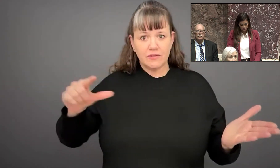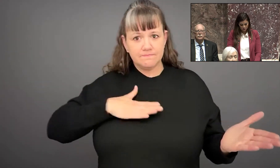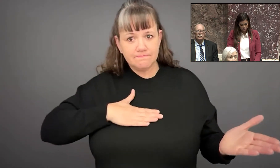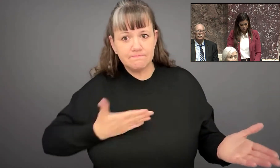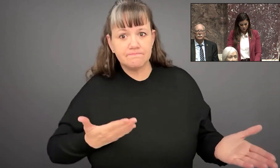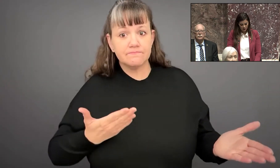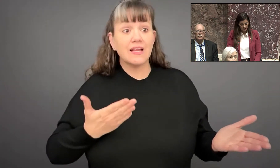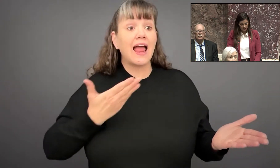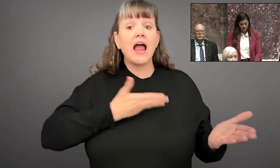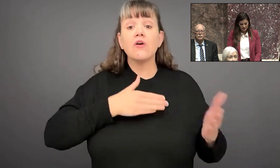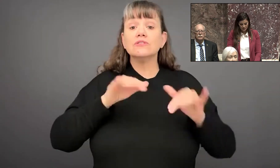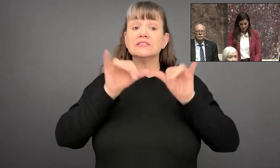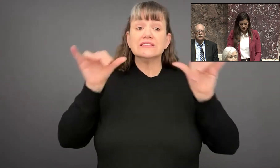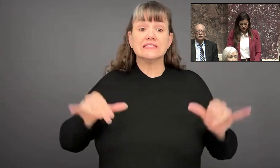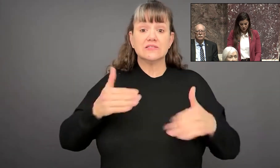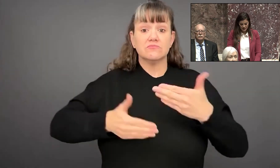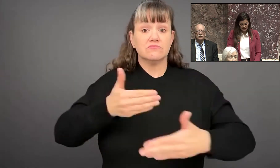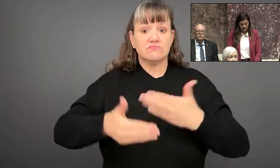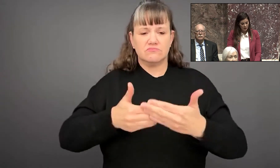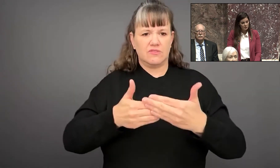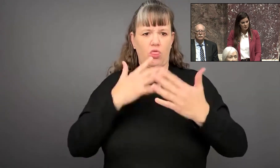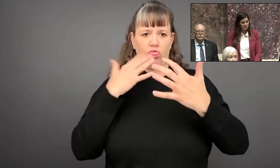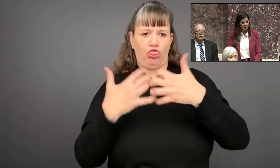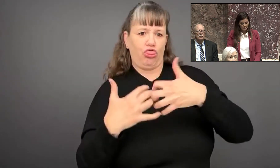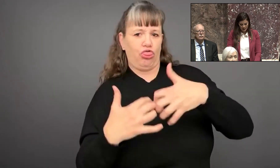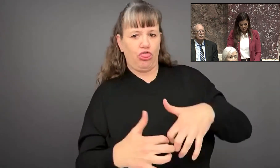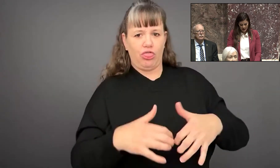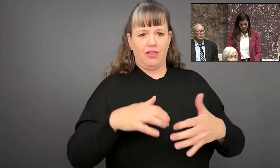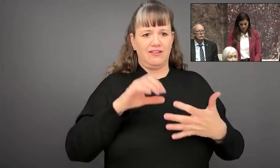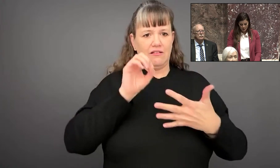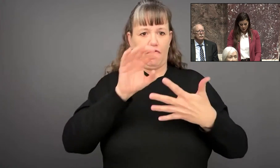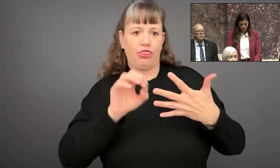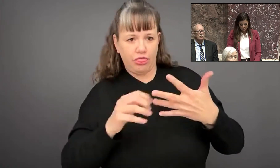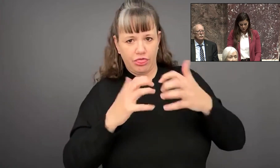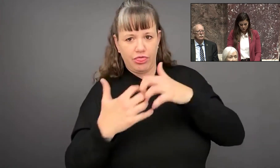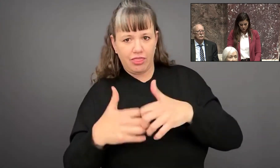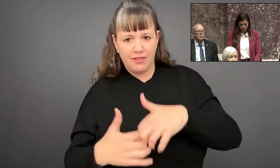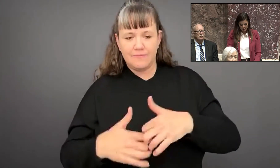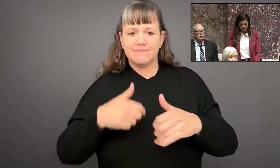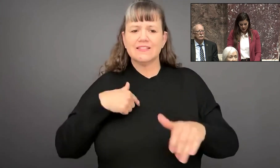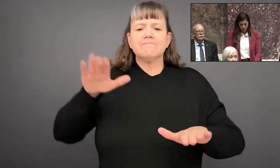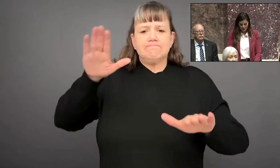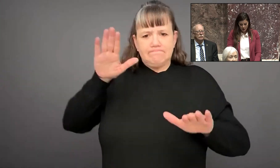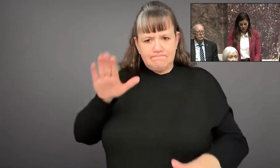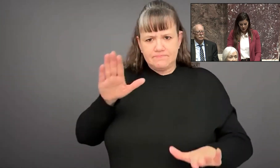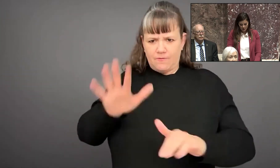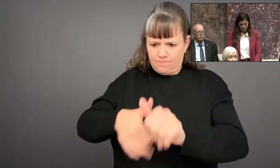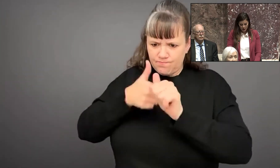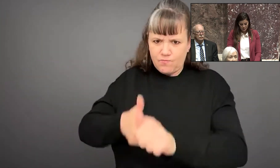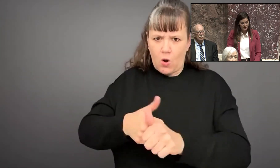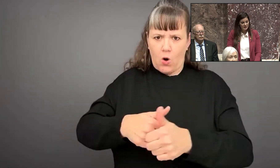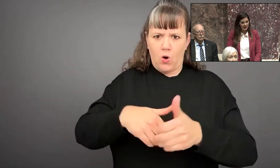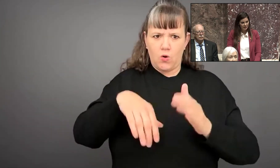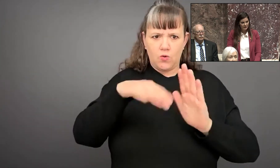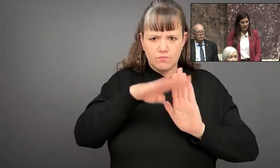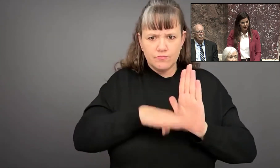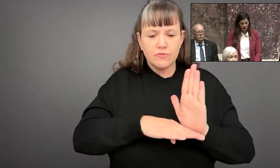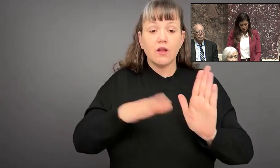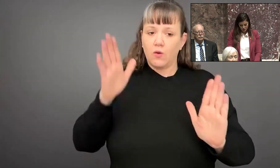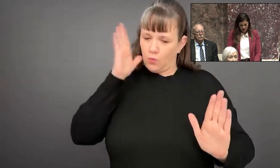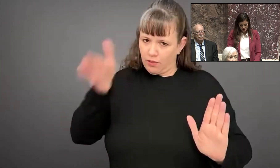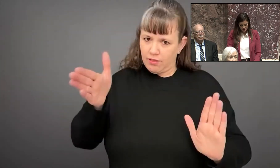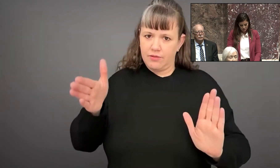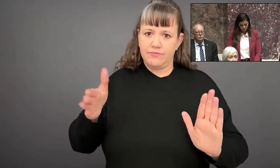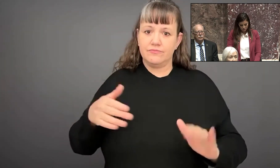report. This government stood in this House and made that commitment. And here we are, following the death of yet